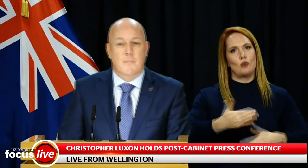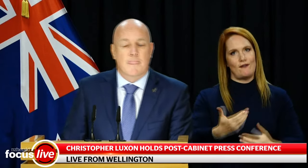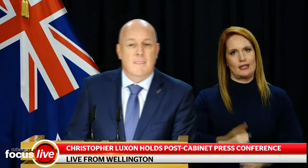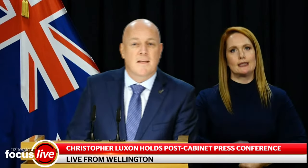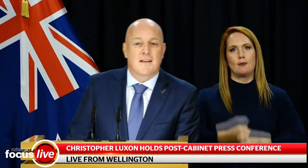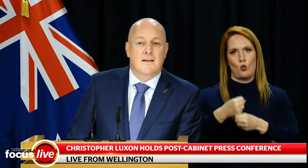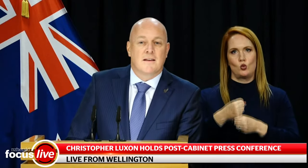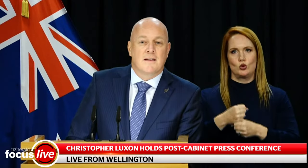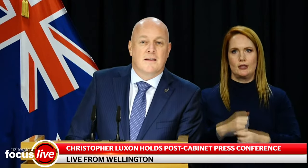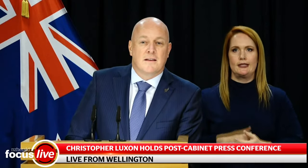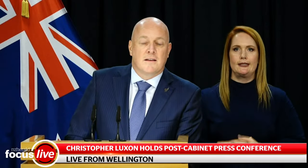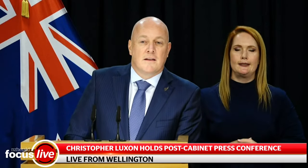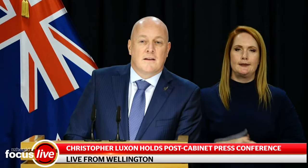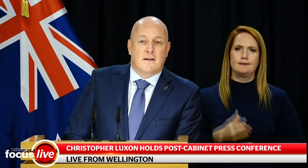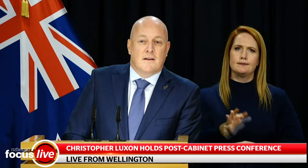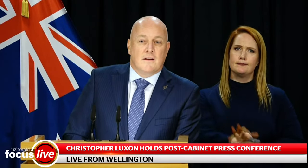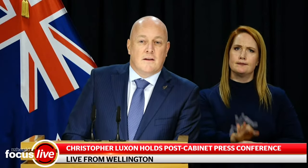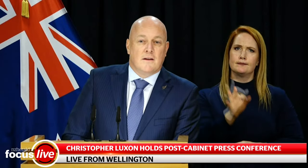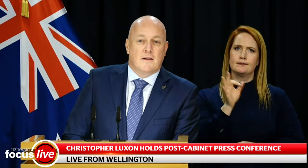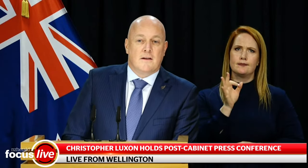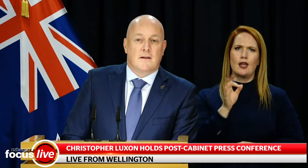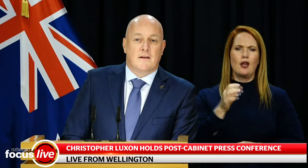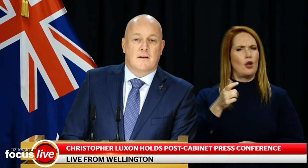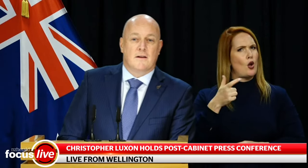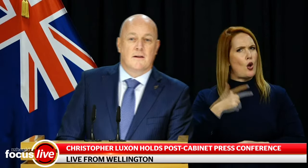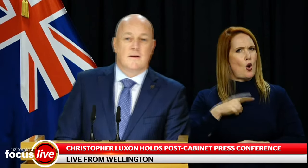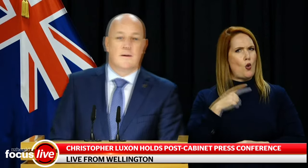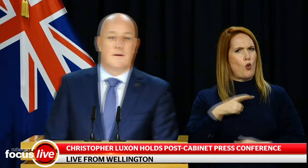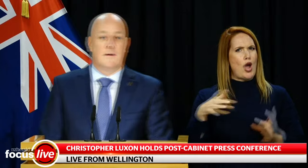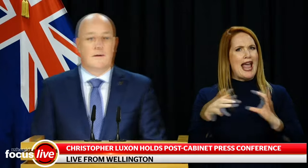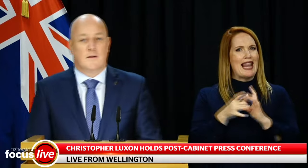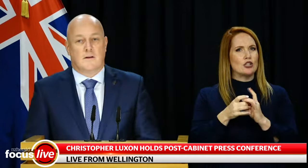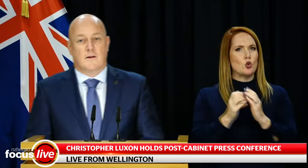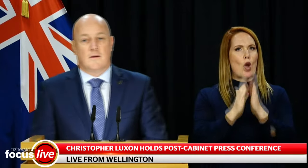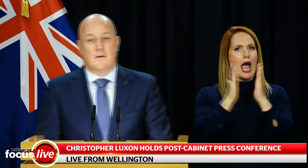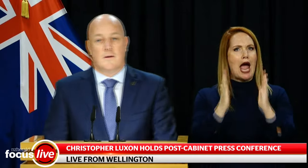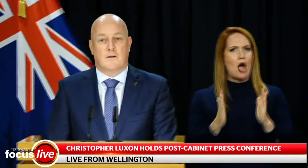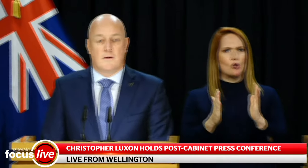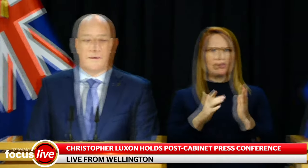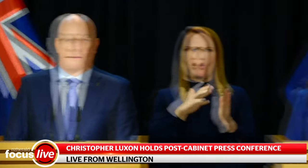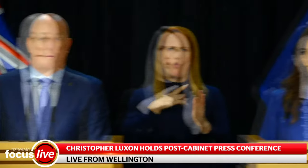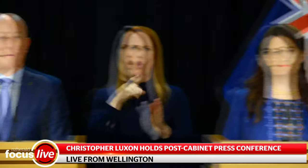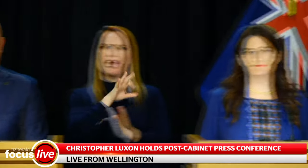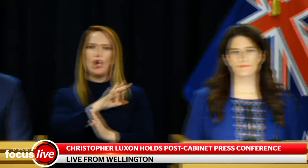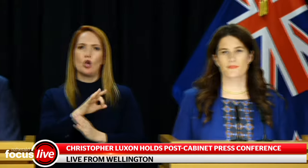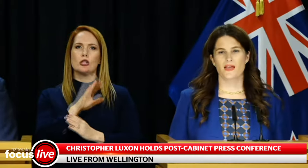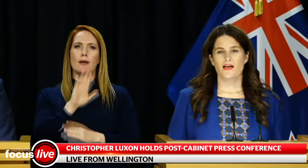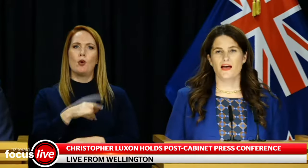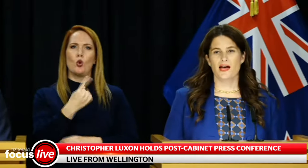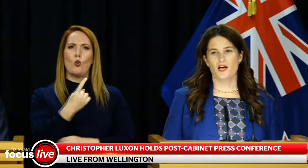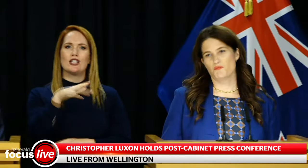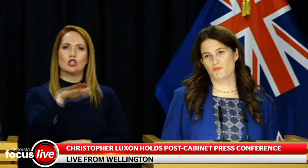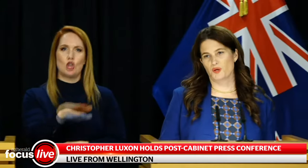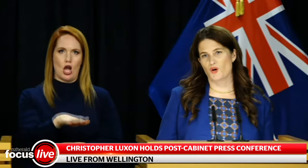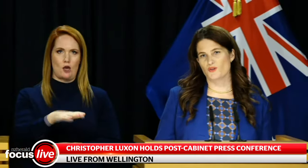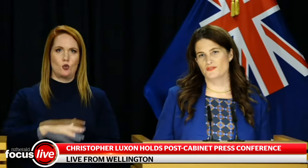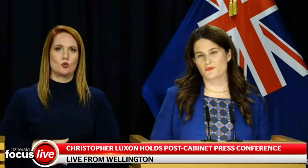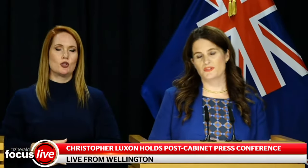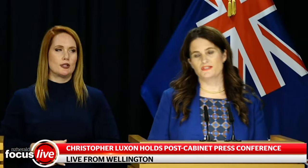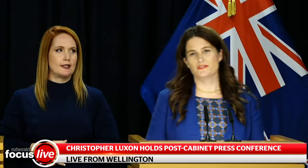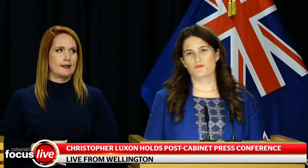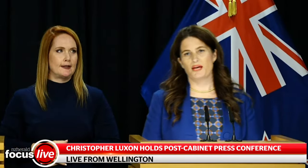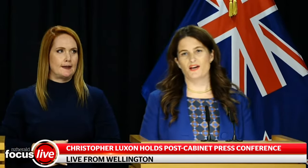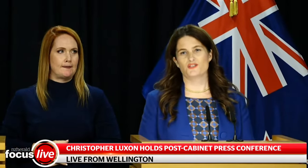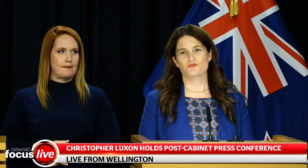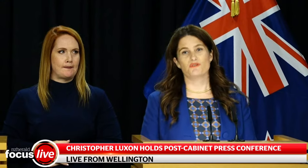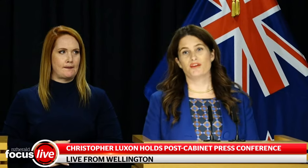conversation. And Minister, why have you decided to base it on a per household rather than a per child system? Because